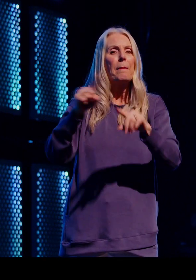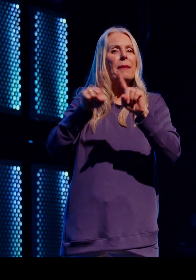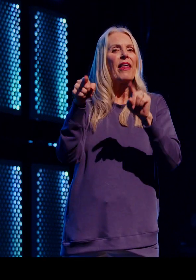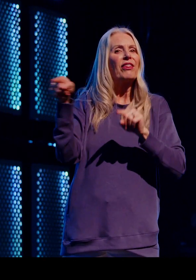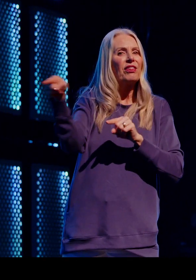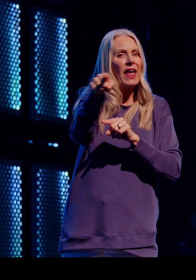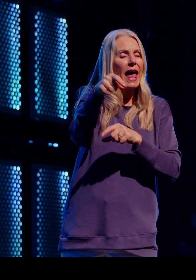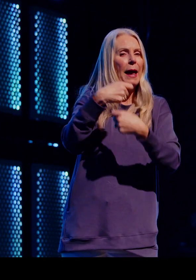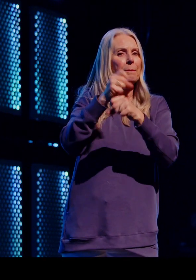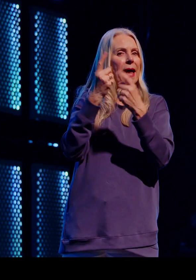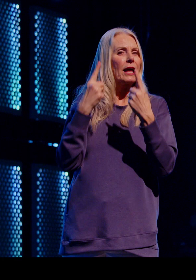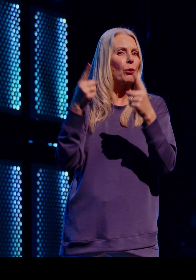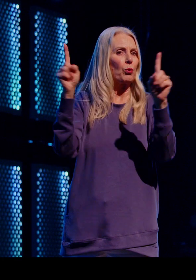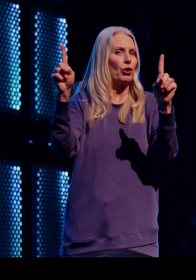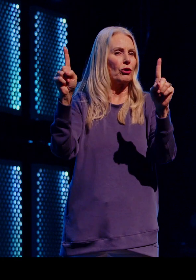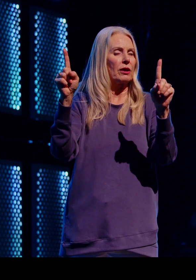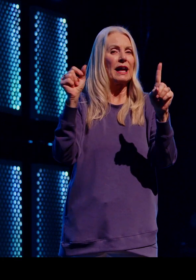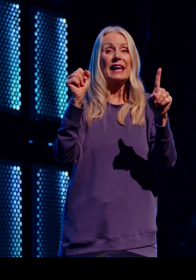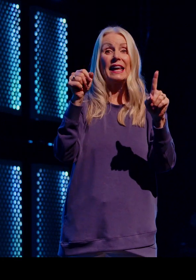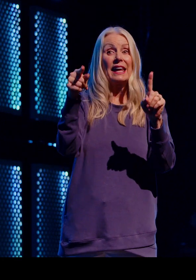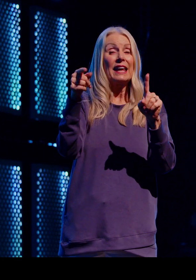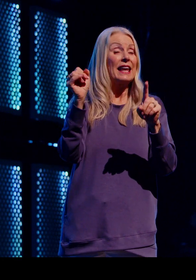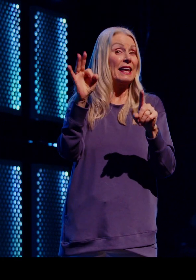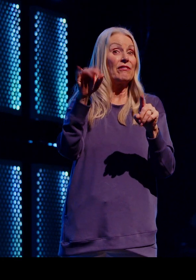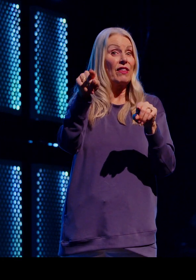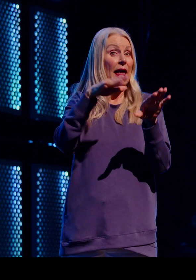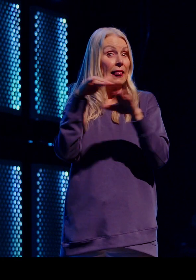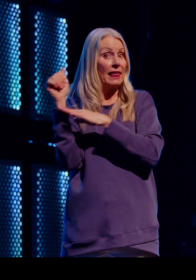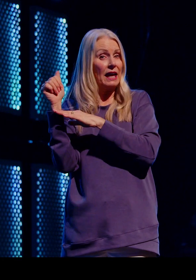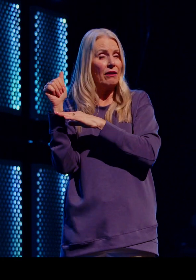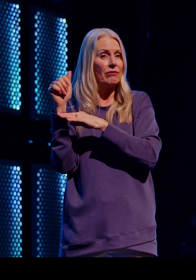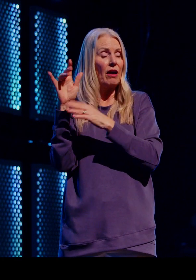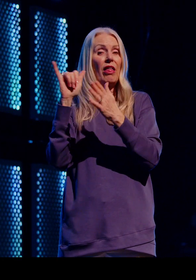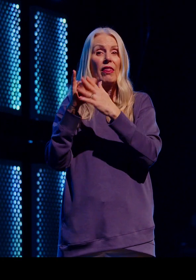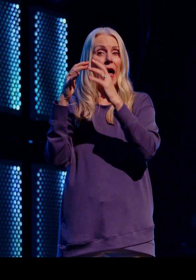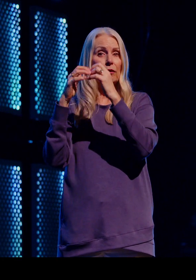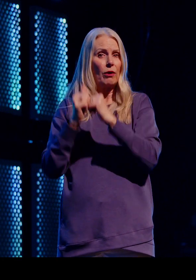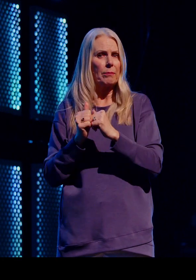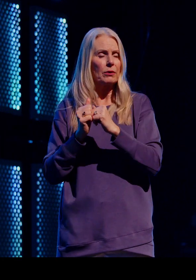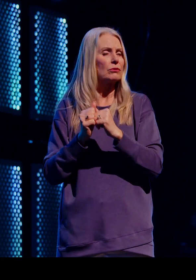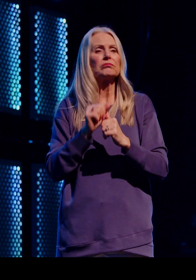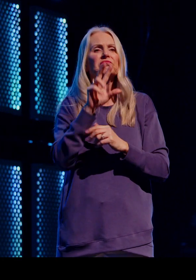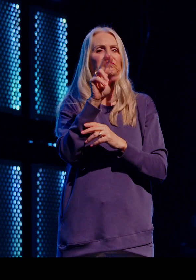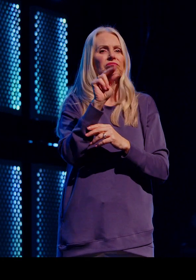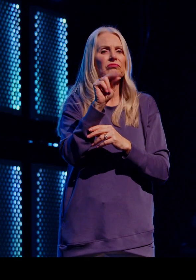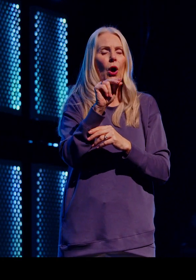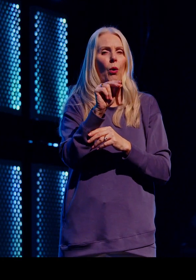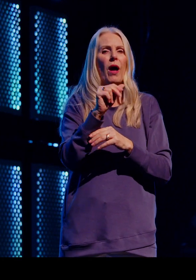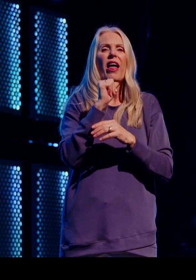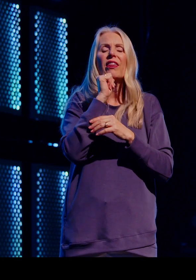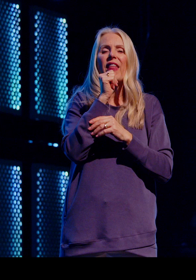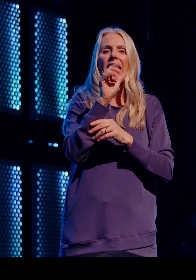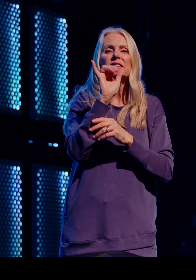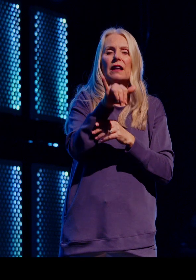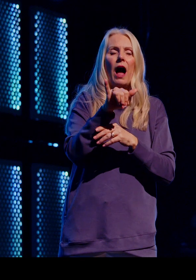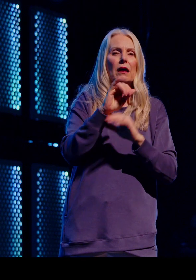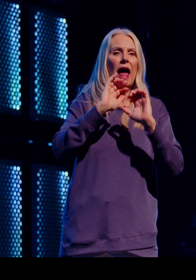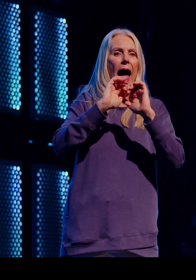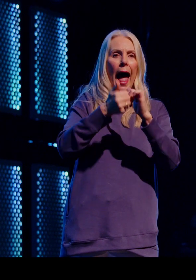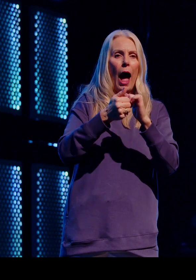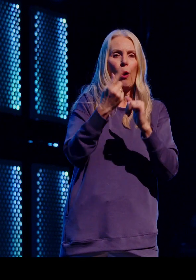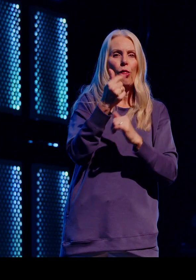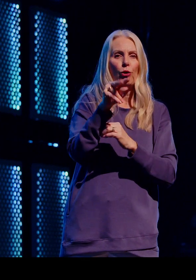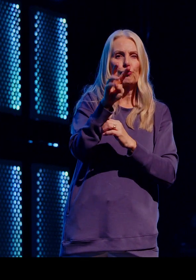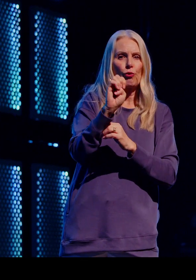work. And if they were to walk away, it would just crumble. That is not how you do it. That is not how the Grove does